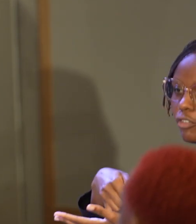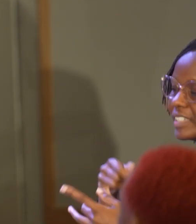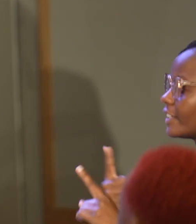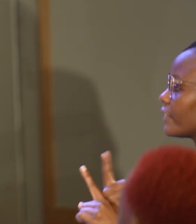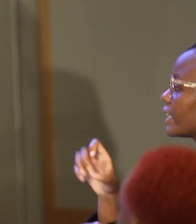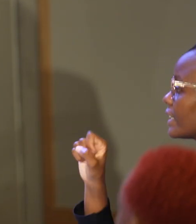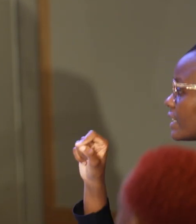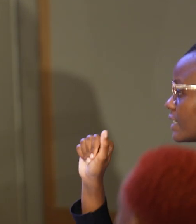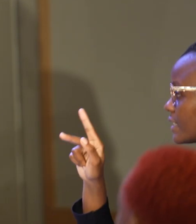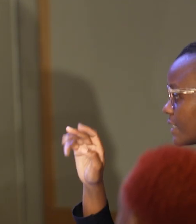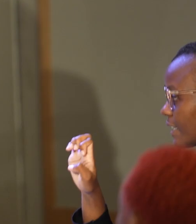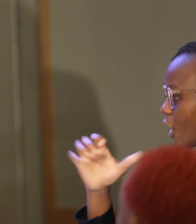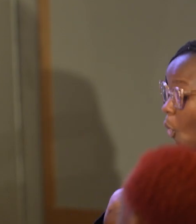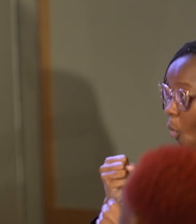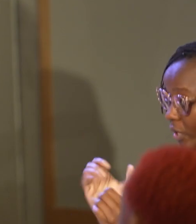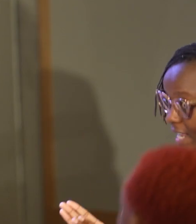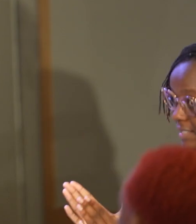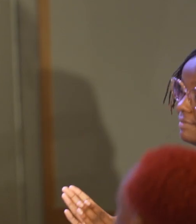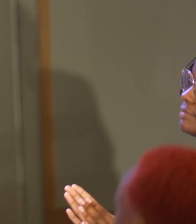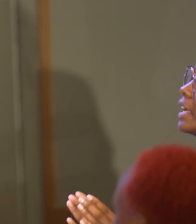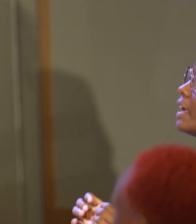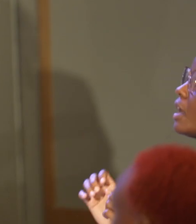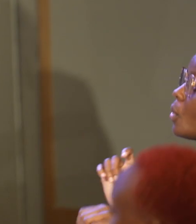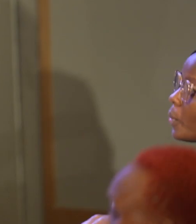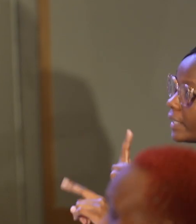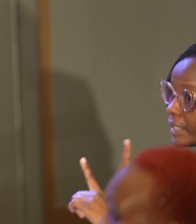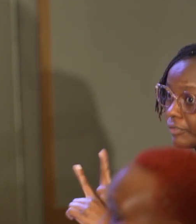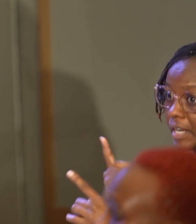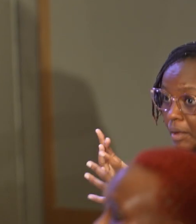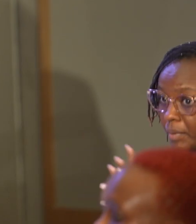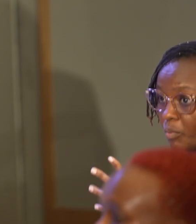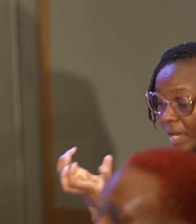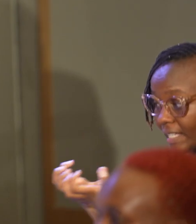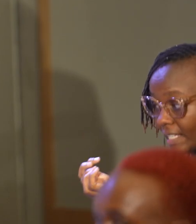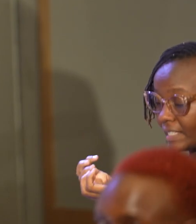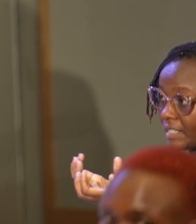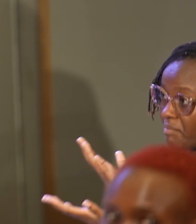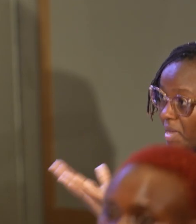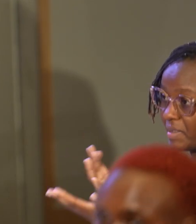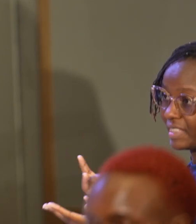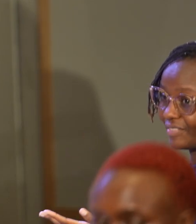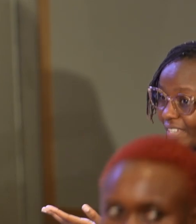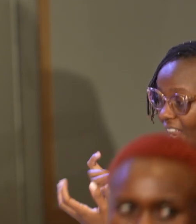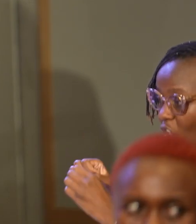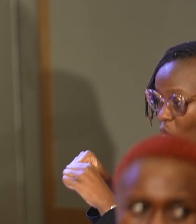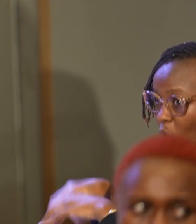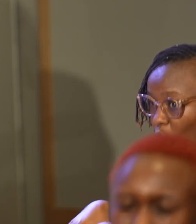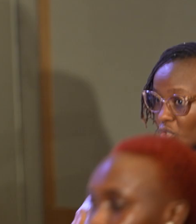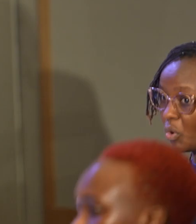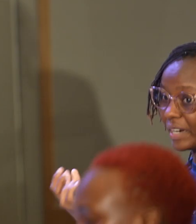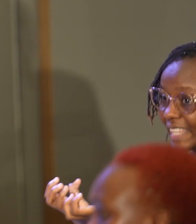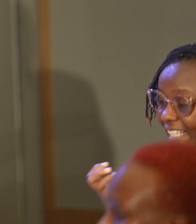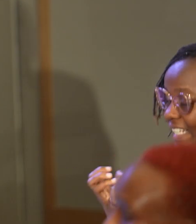When the stakeholders require certain laws, certain standards,